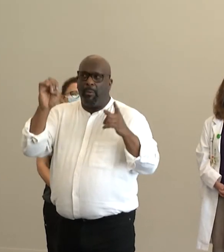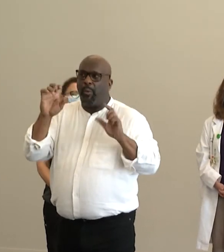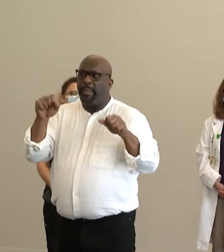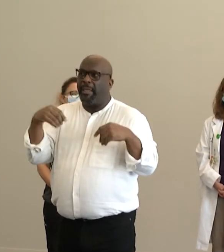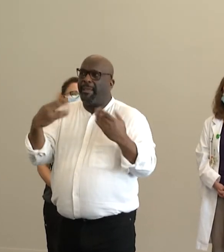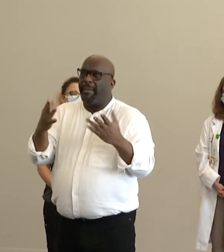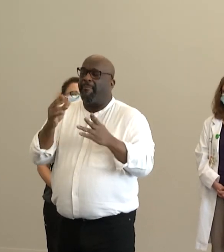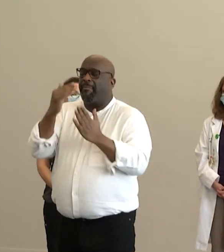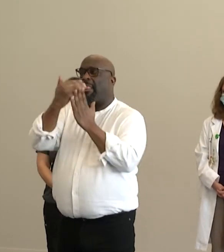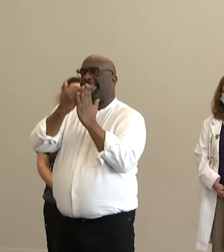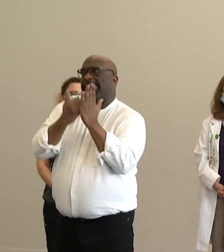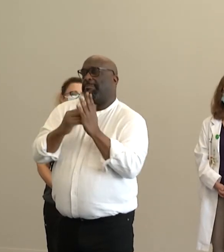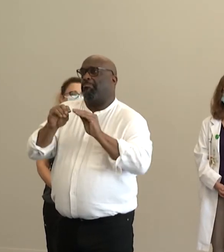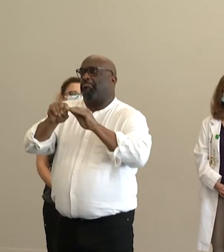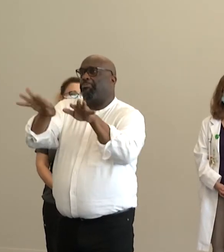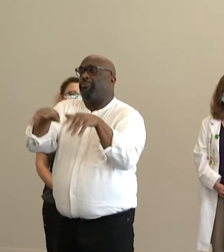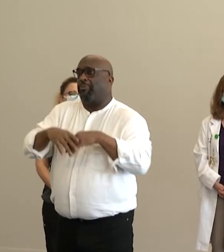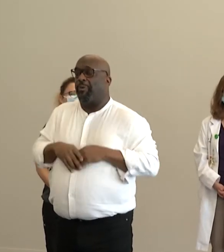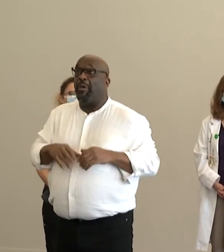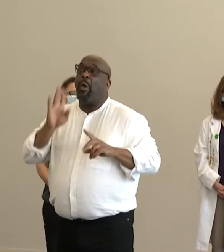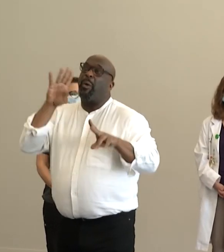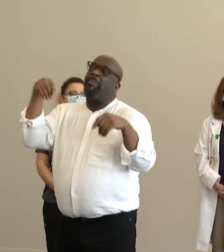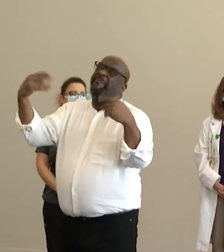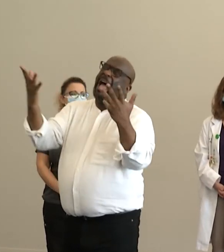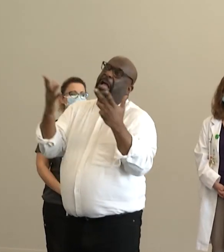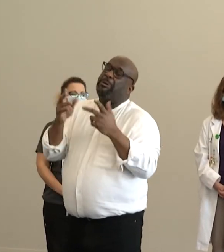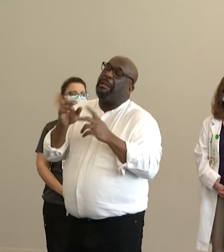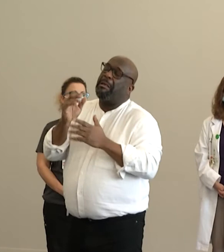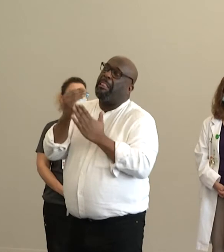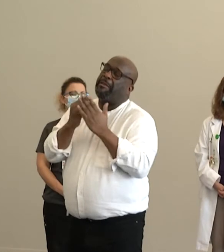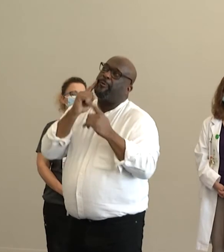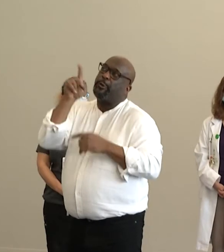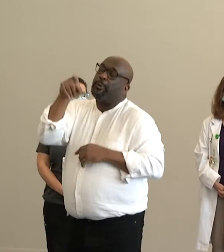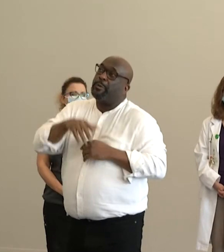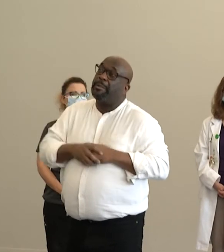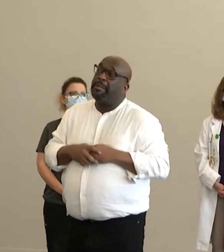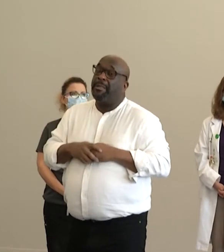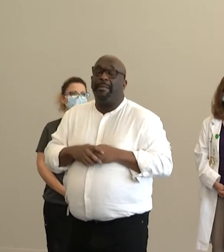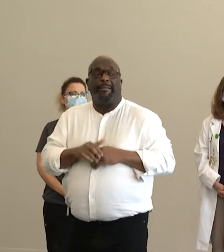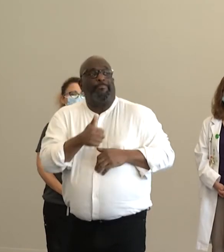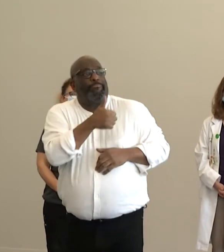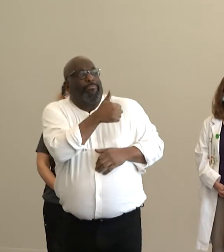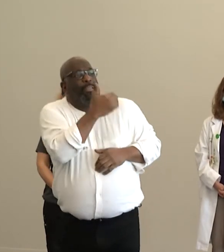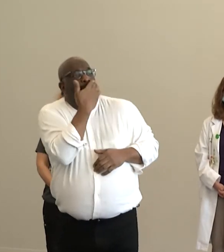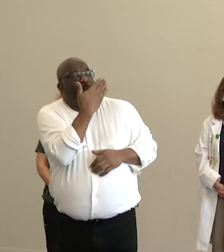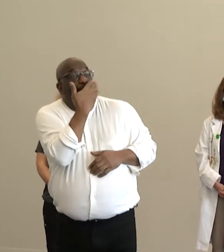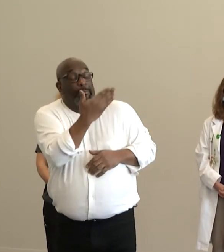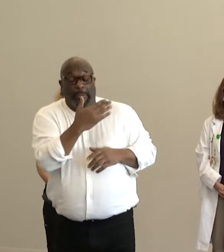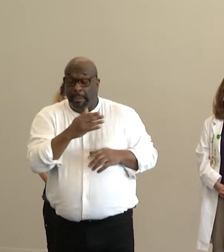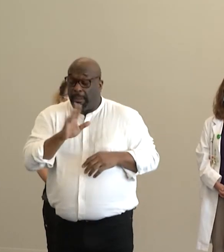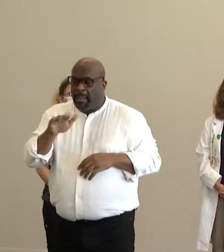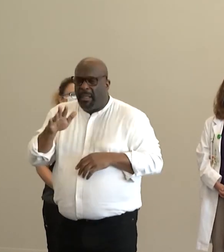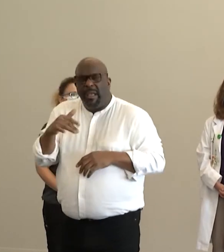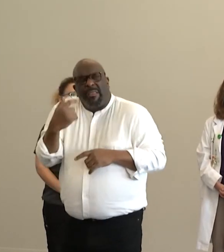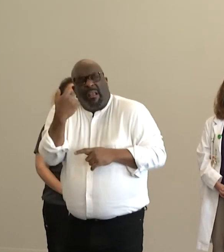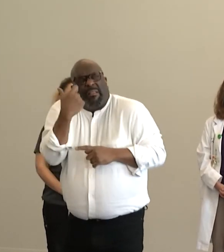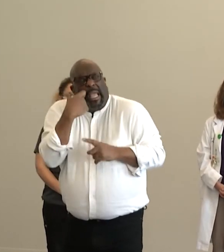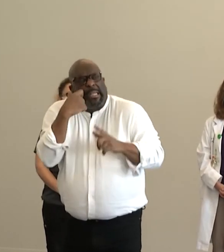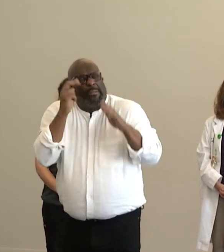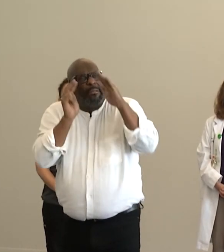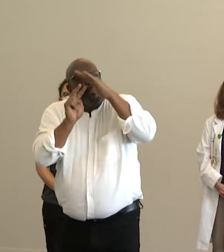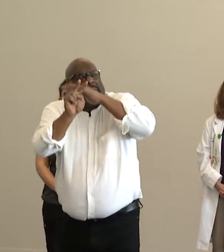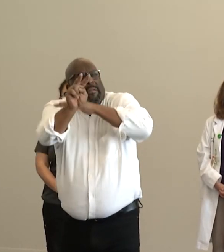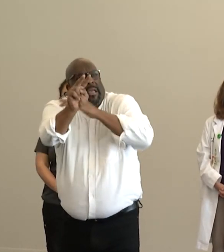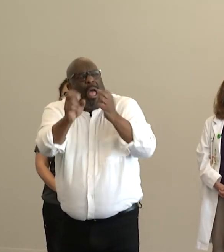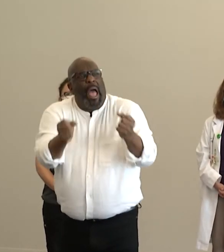yeah, the list. We can provide a list for you, yeah. Okay, thank you. Sure. And given the latest projections of our peak, how